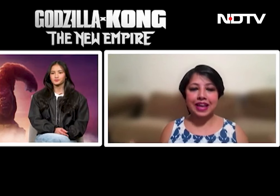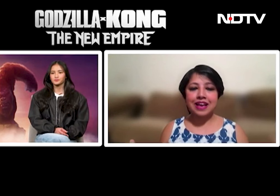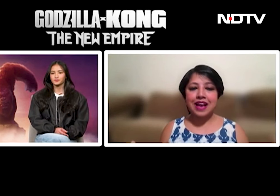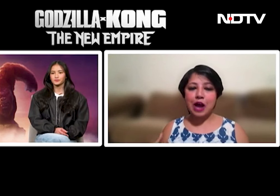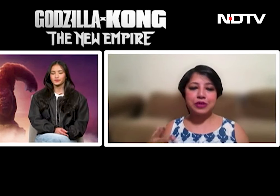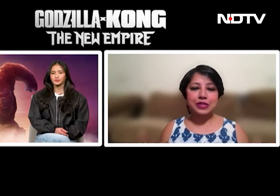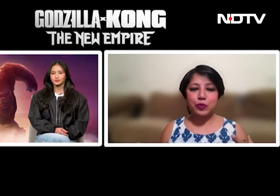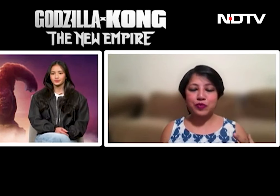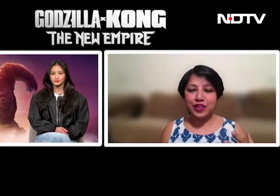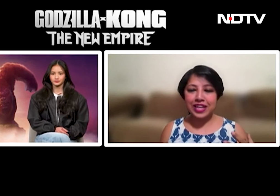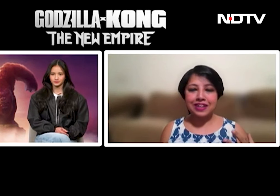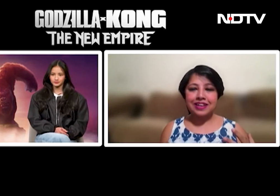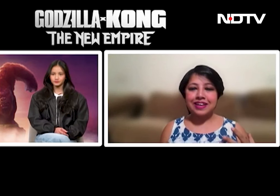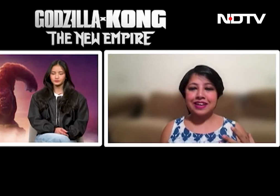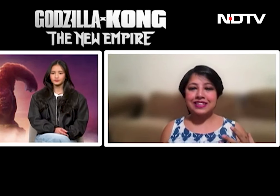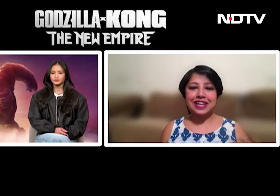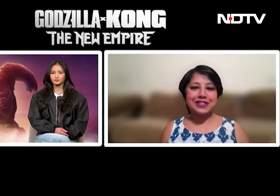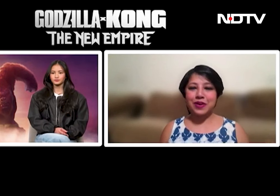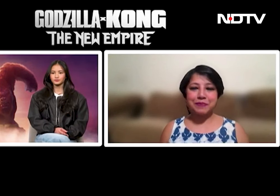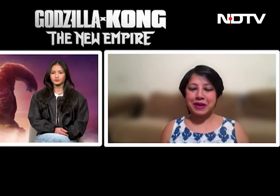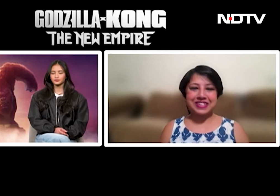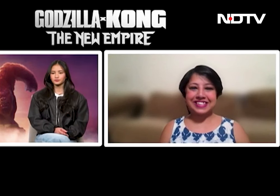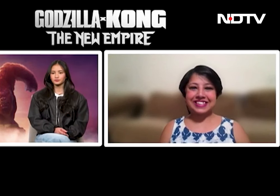again. How does it feel? Tell us all about it.